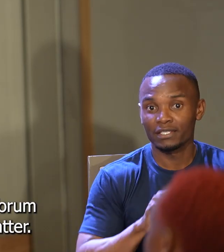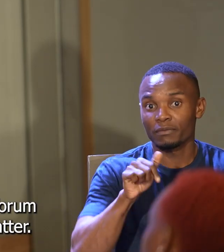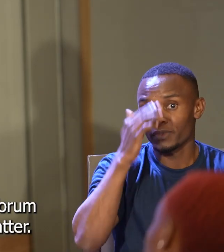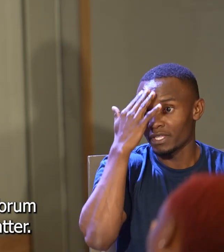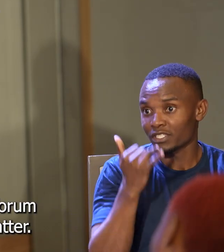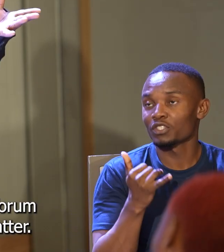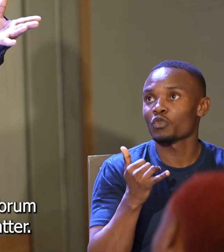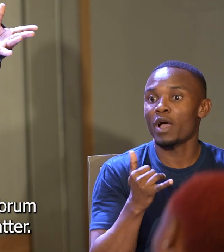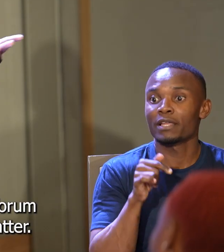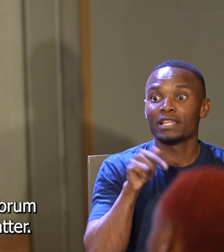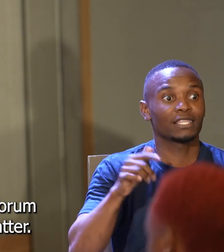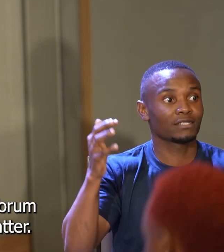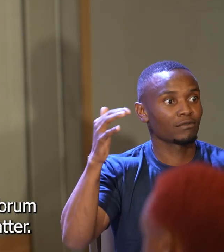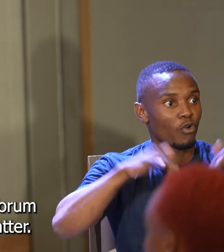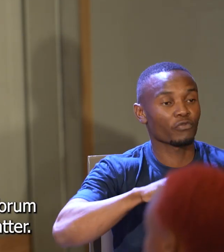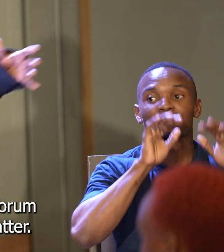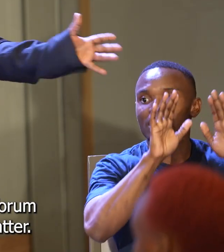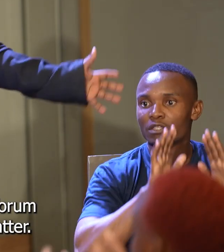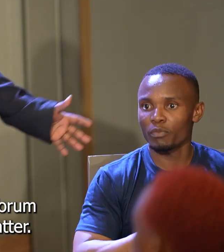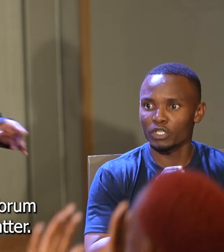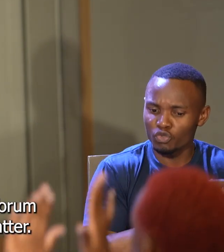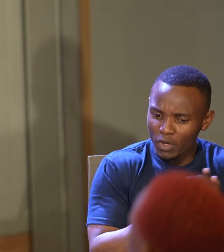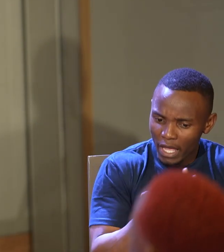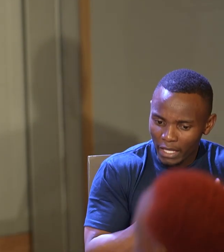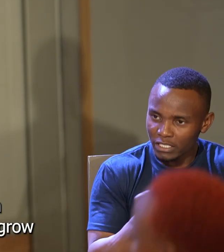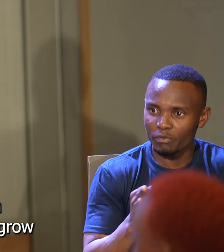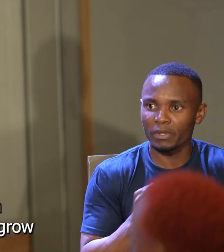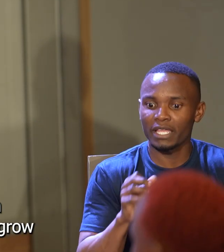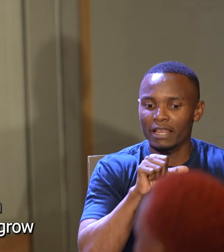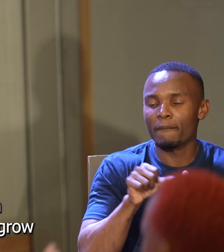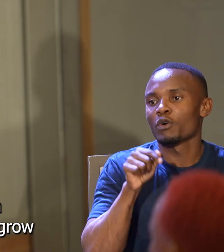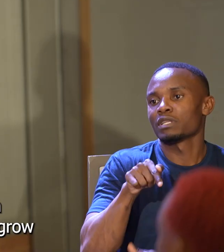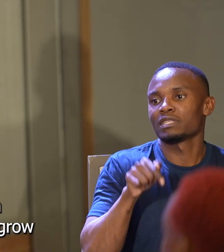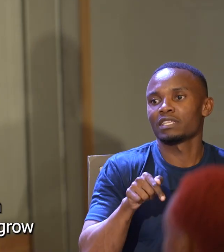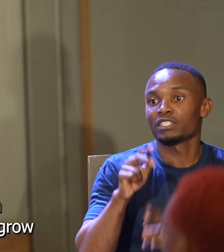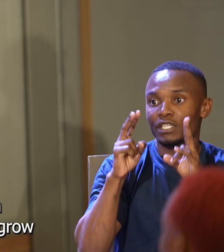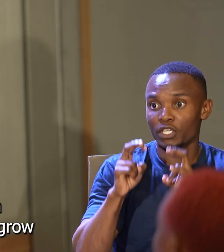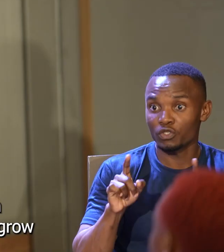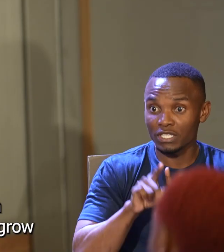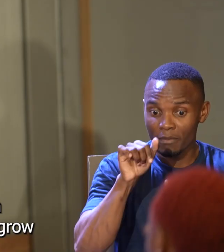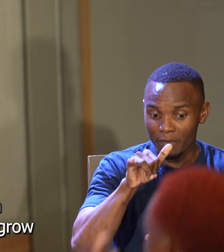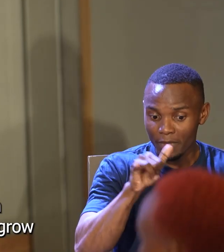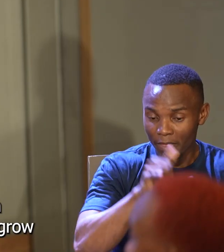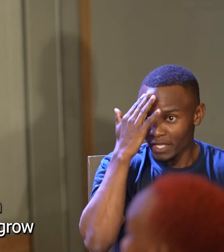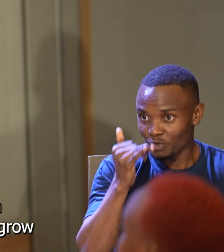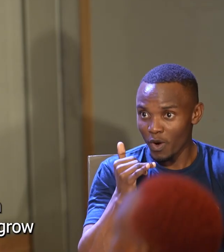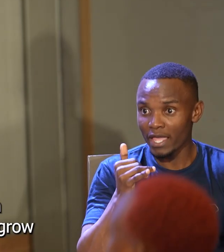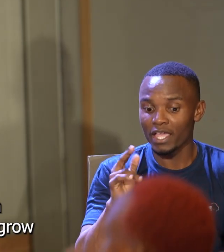this is why, such a forum is important to expound on this matter And that is why the application